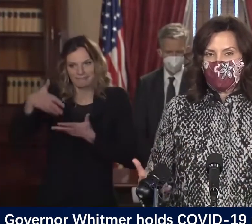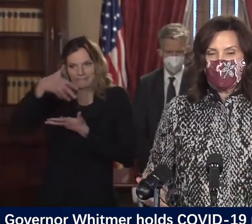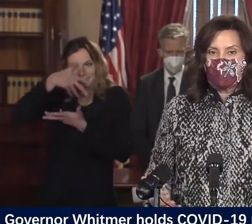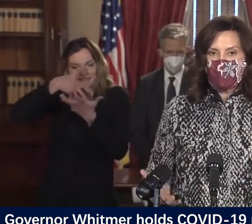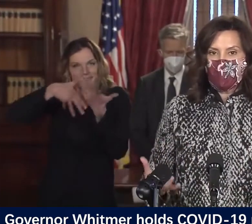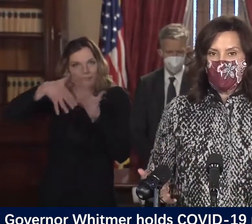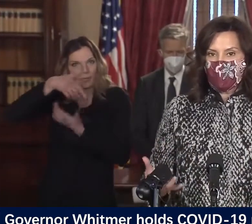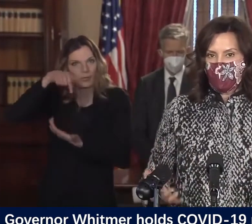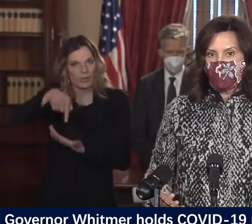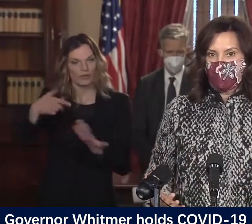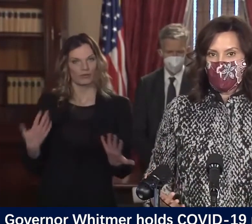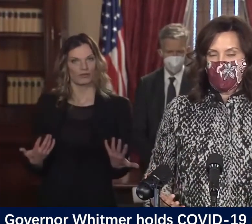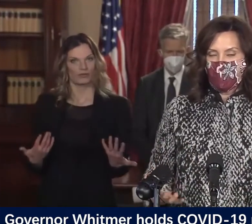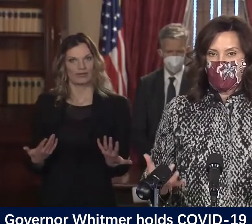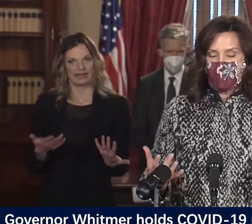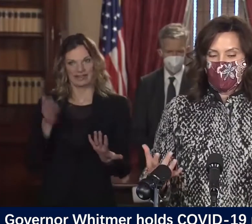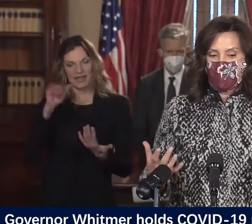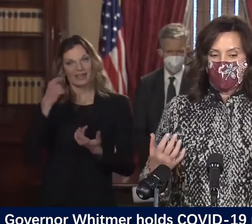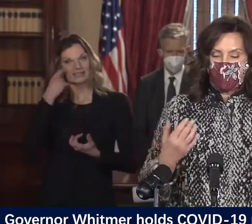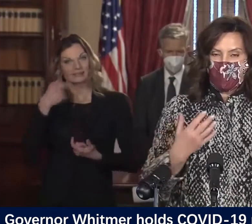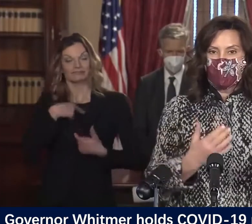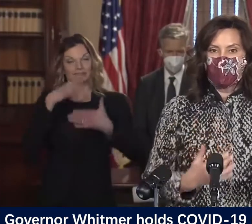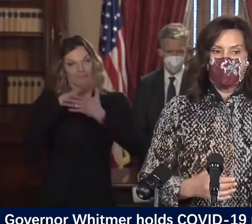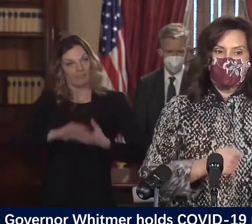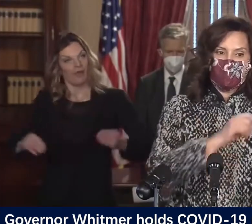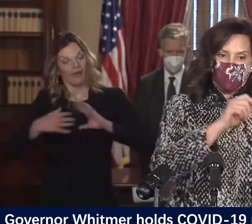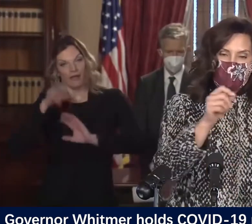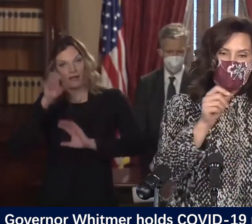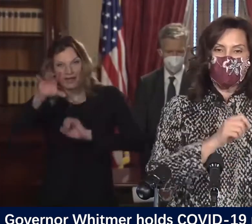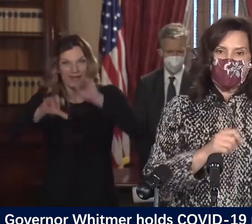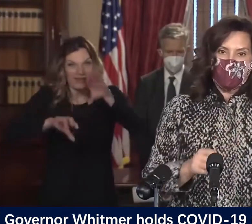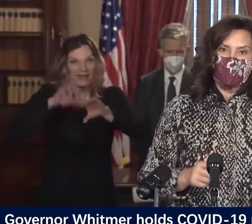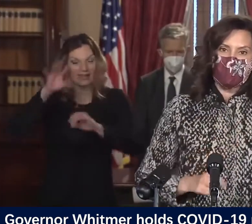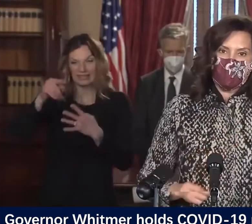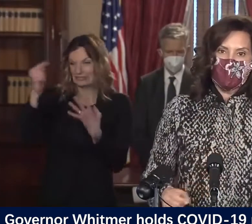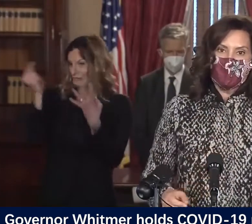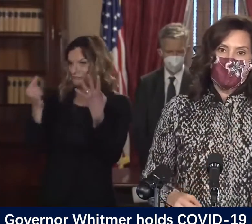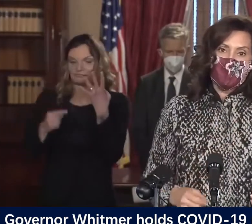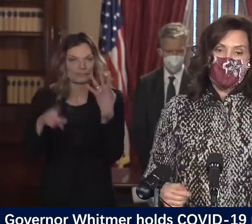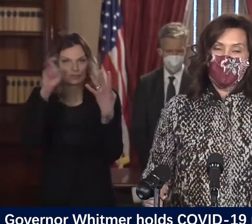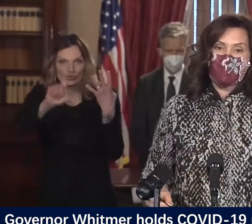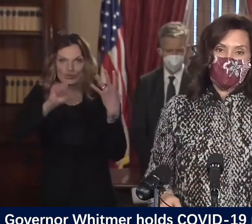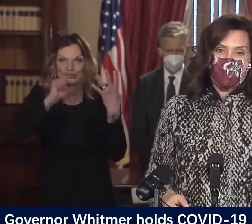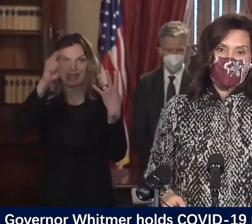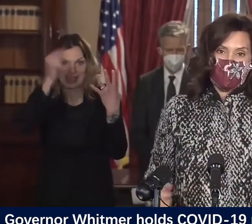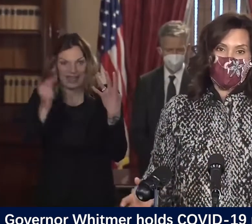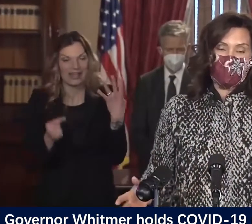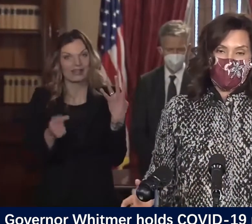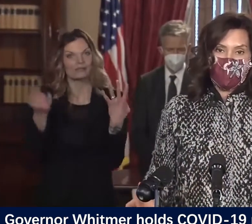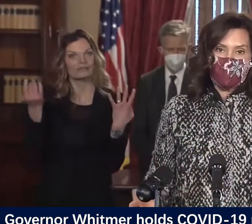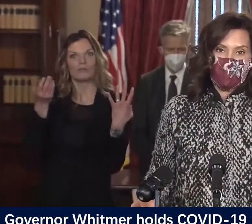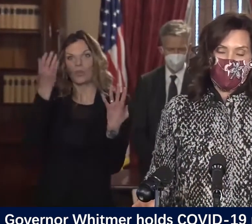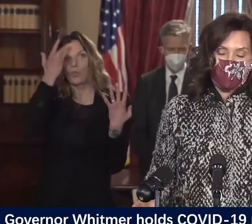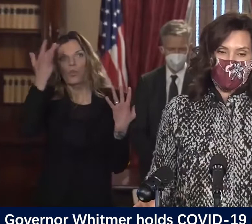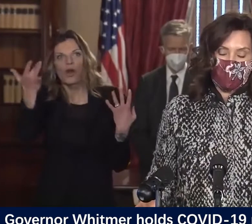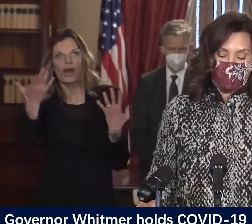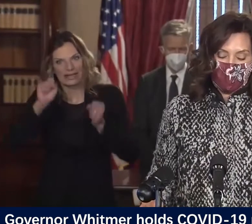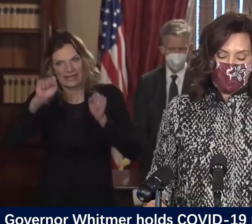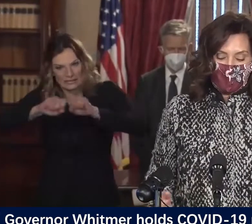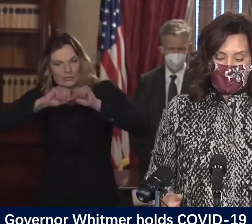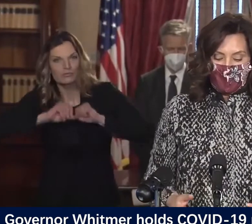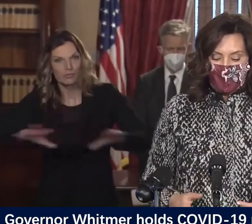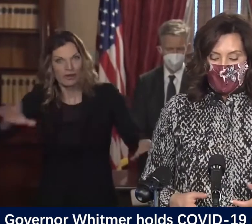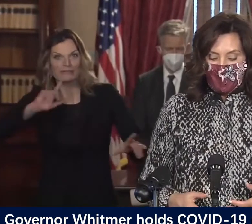This is exactly what we're talking about when we highlight the different ingredients for a potential super spreader